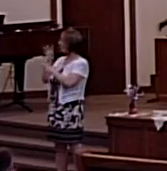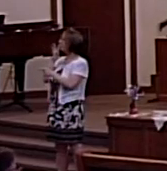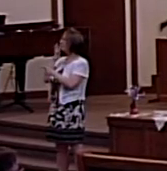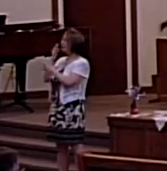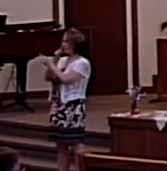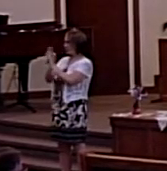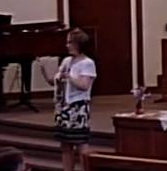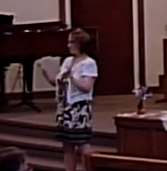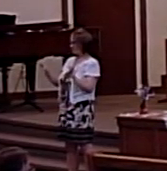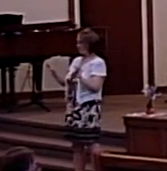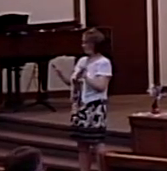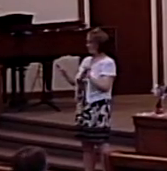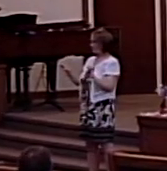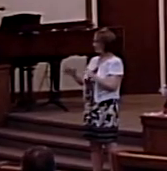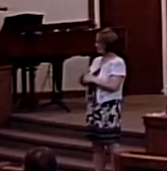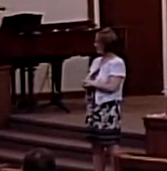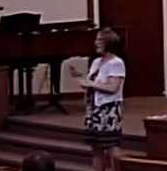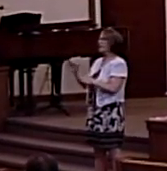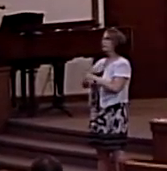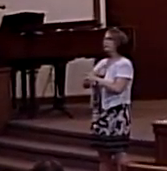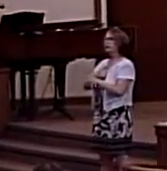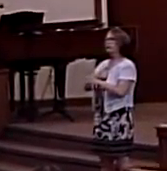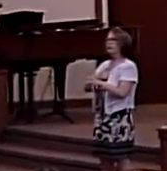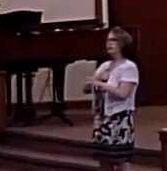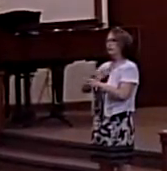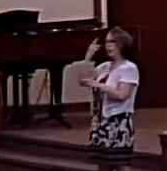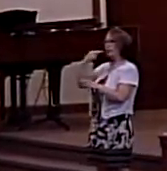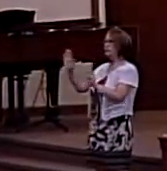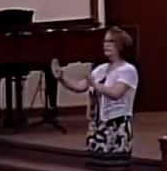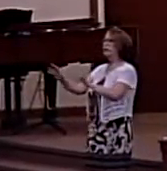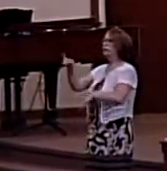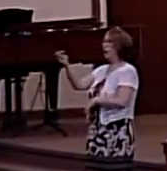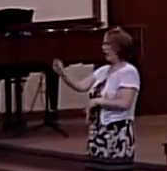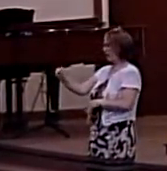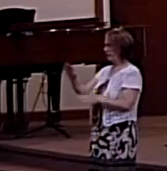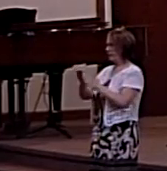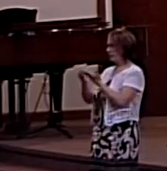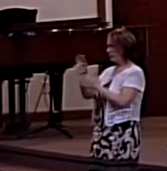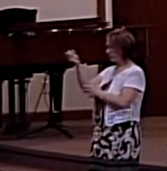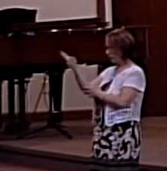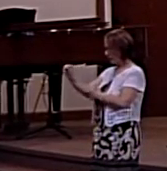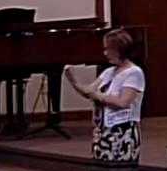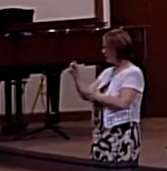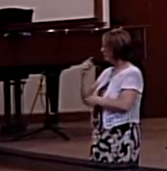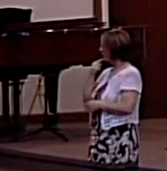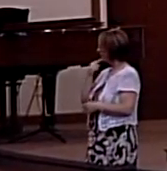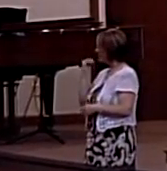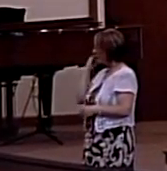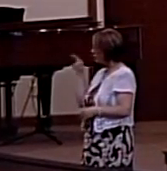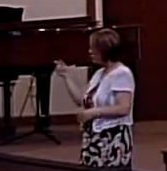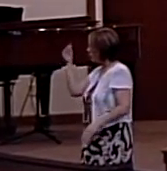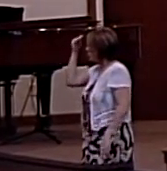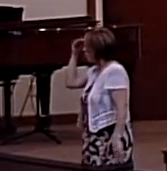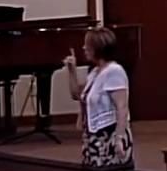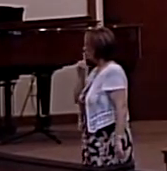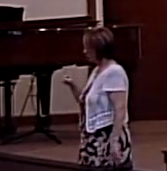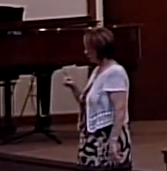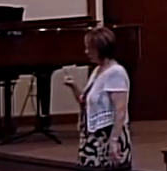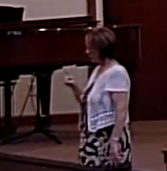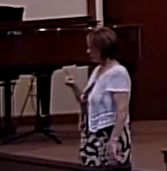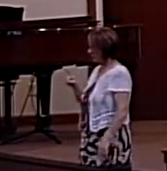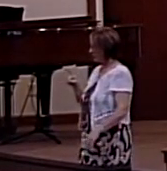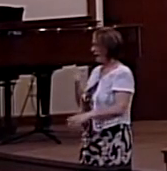It says there in the book of Romans, in the book of John, but he said there that if you shall know the truth, it'll